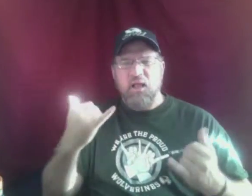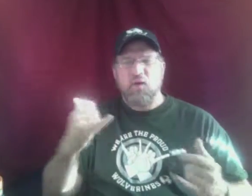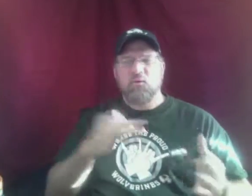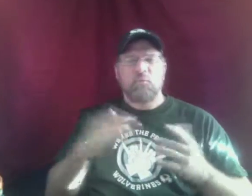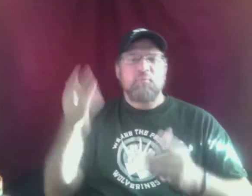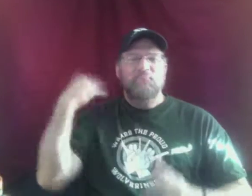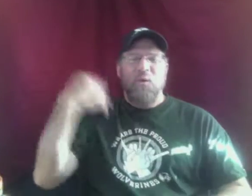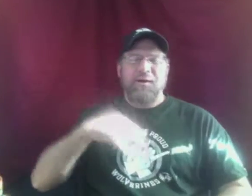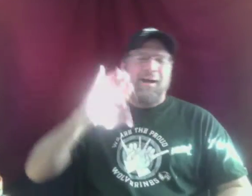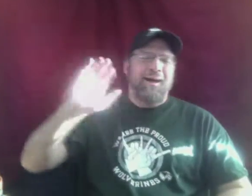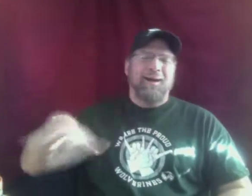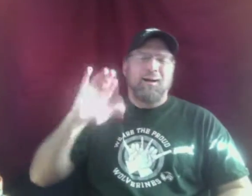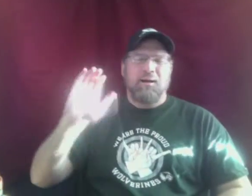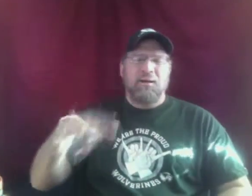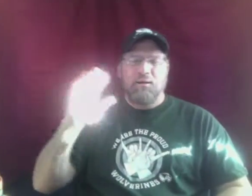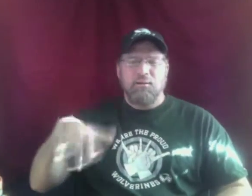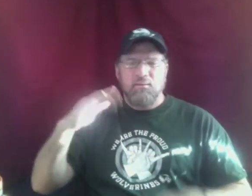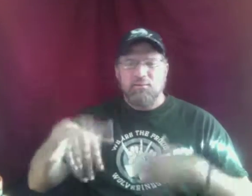Silent. Is it at least in 3D?